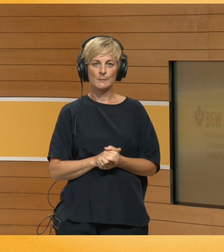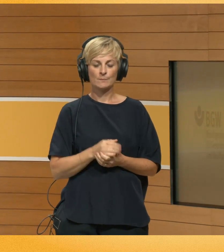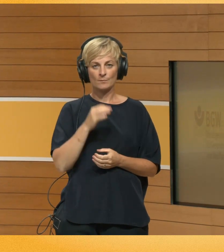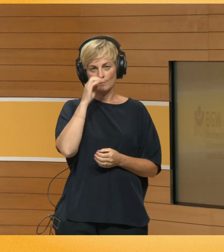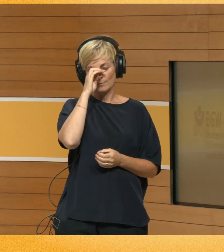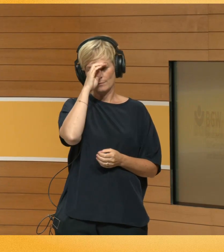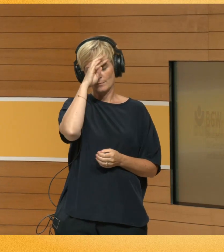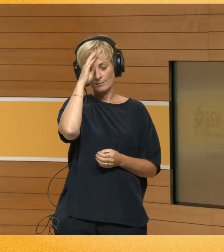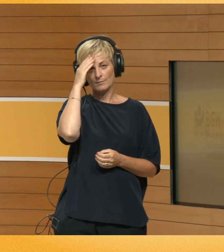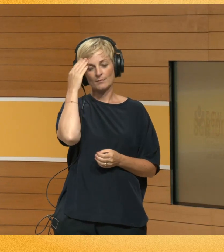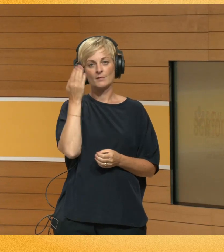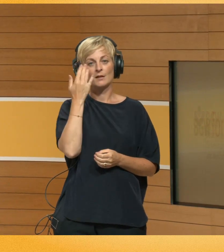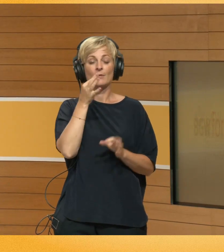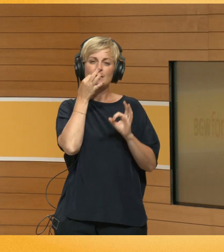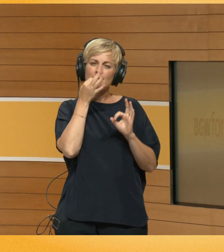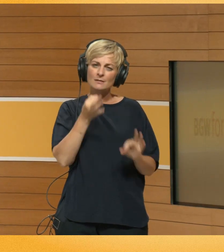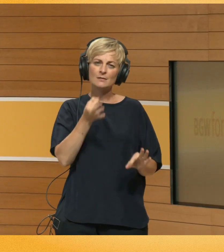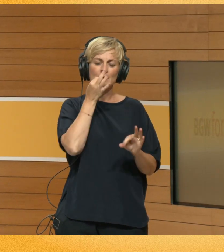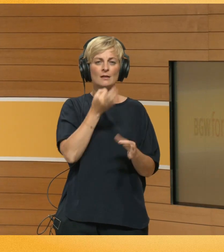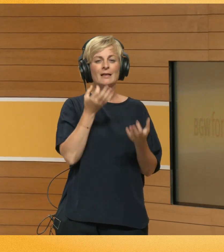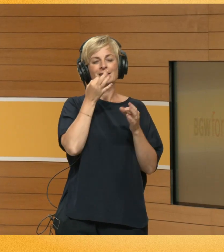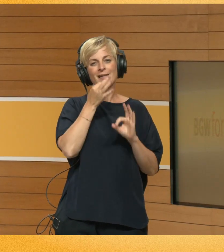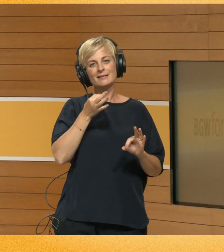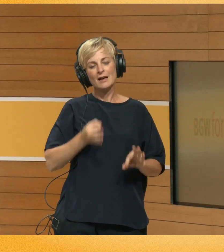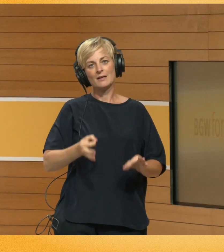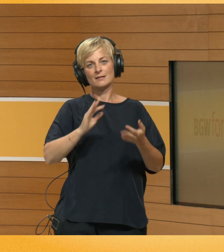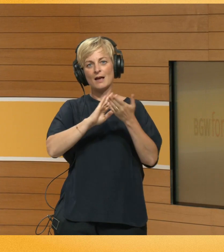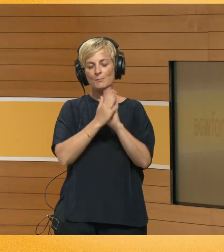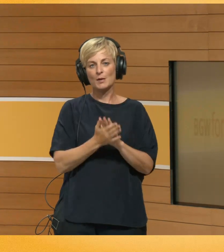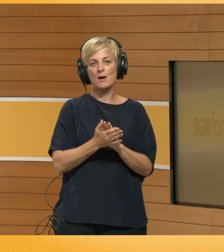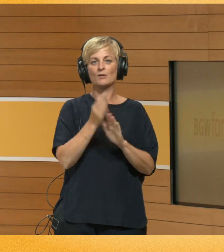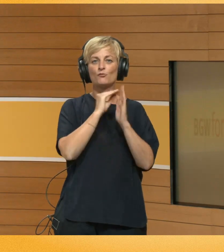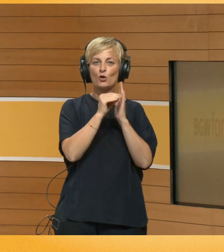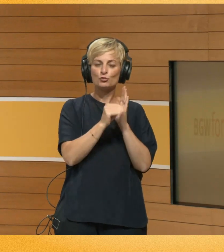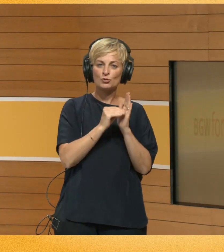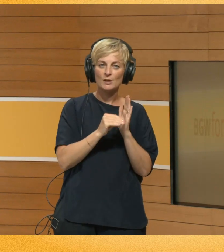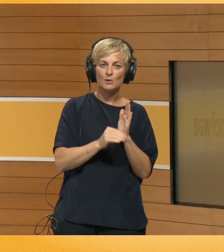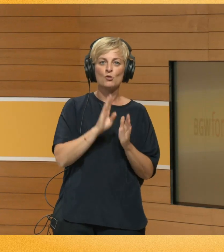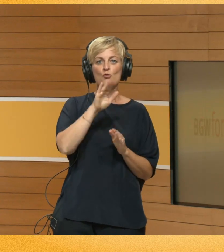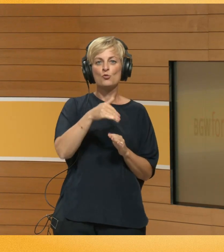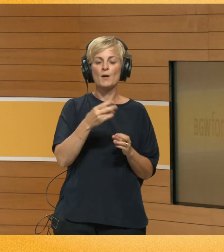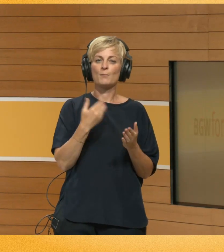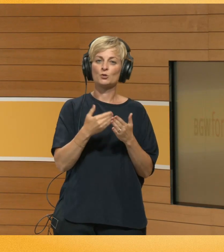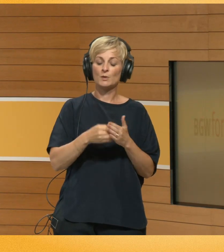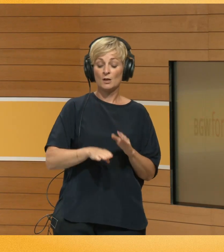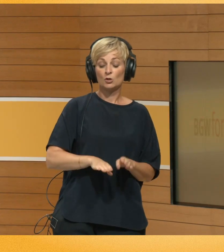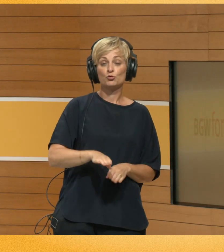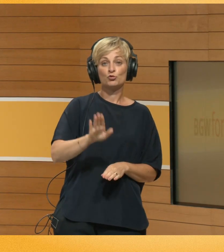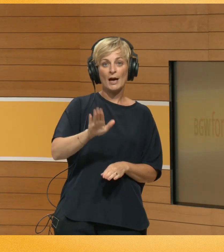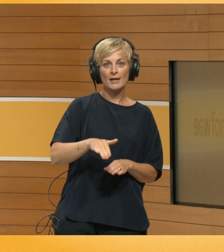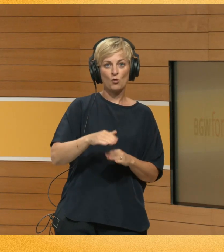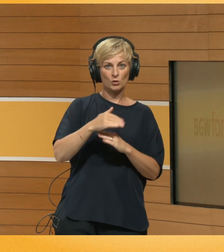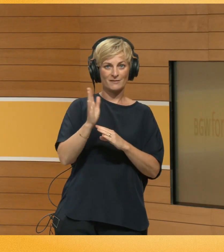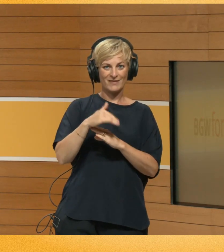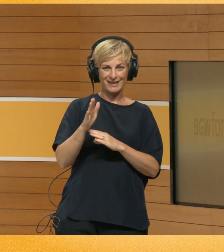incline, because you know, you're also trying to go inside a BCP, but you don't want to make it too inclined in a